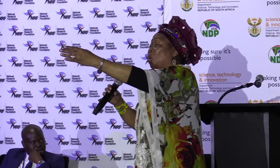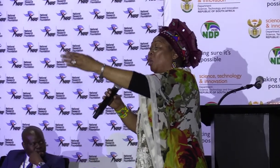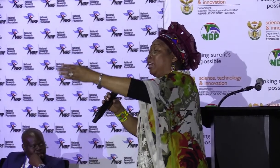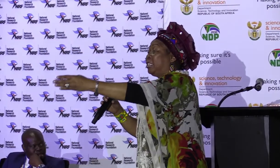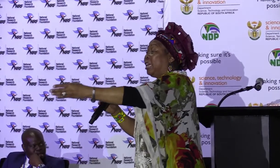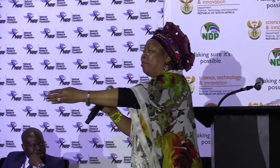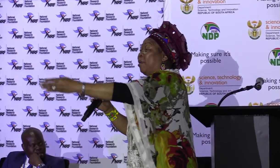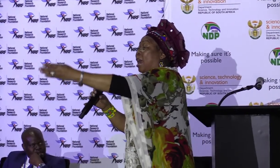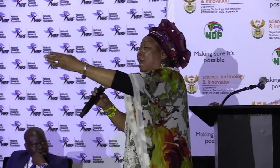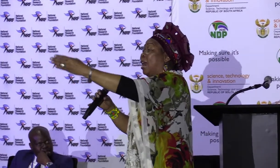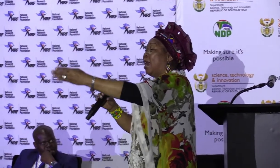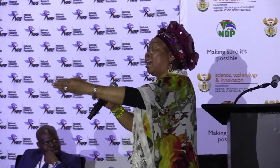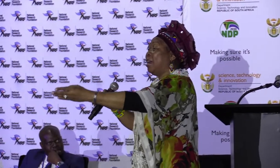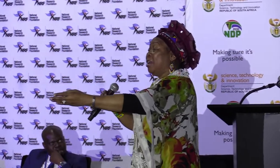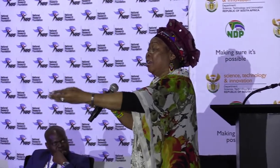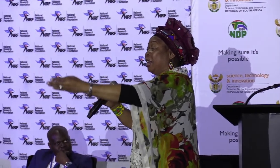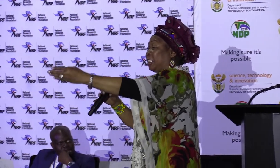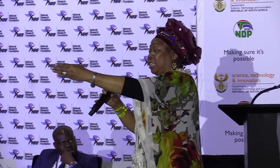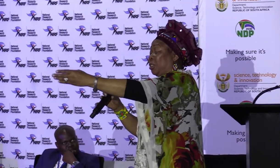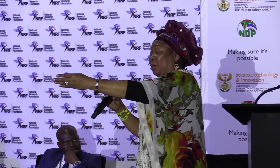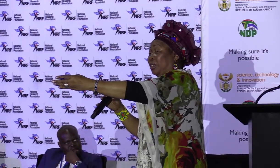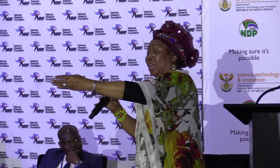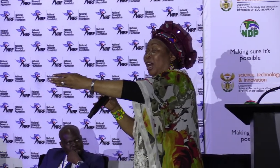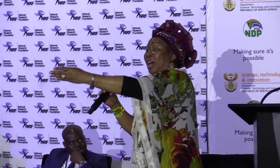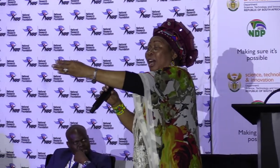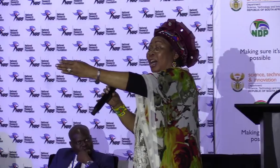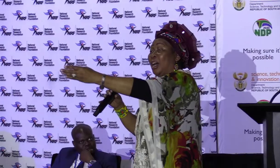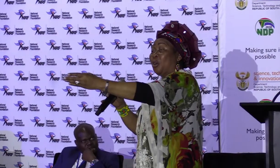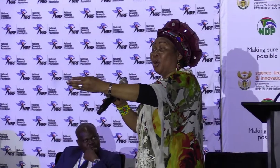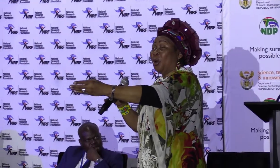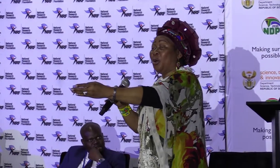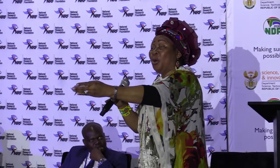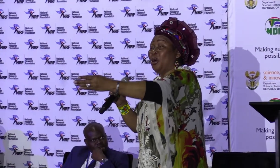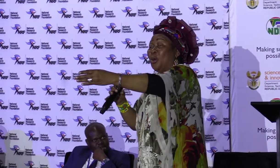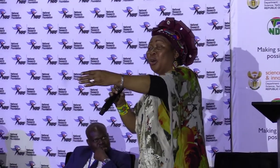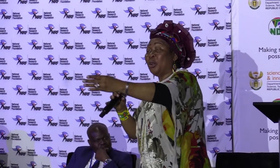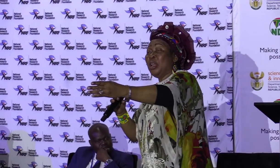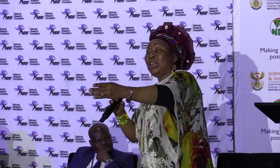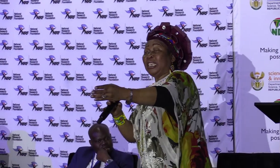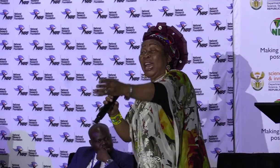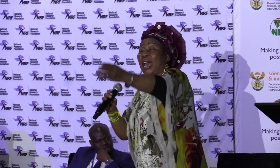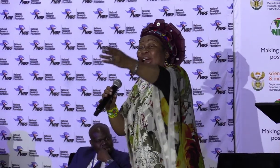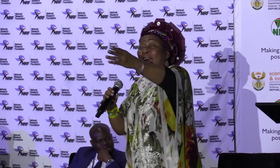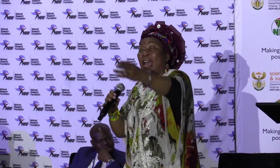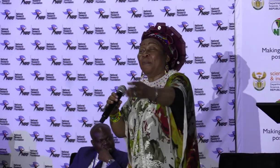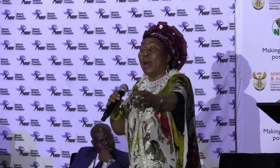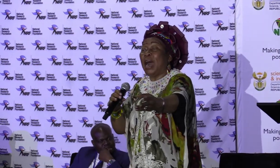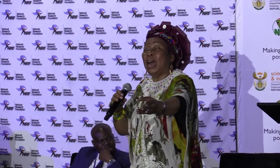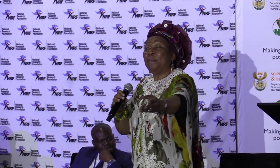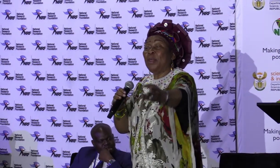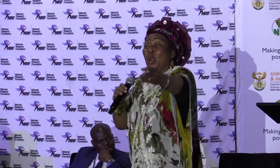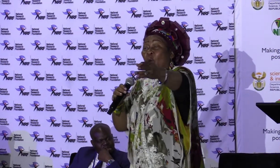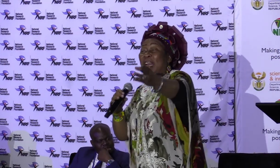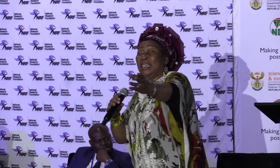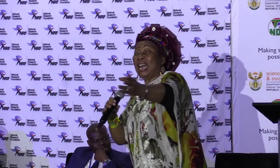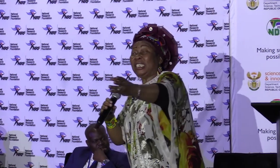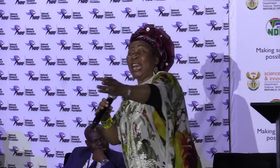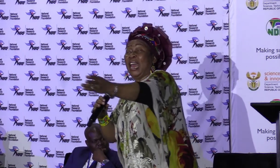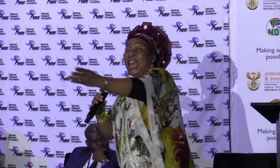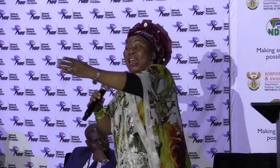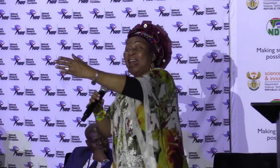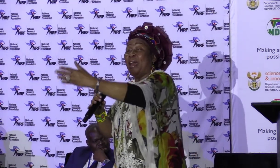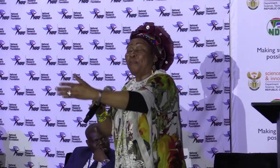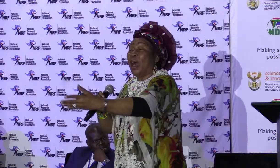sisebenzise ulithemba lesizwe sakho. Themba,